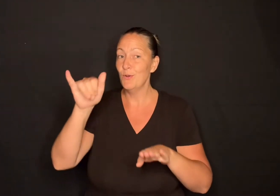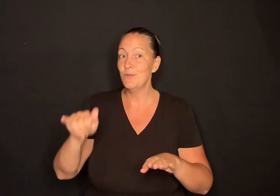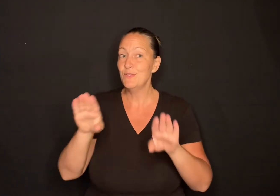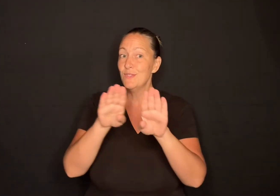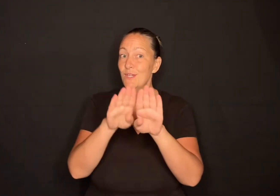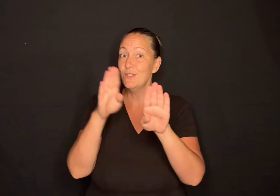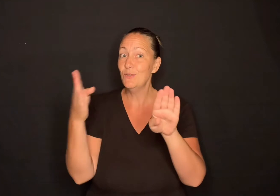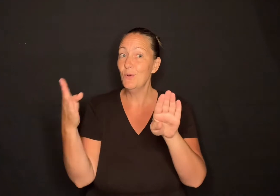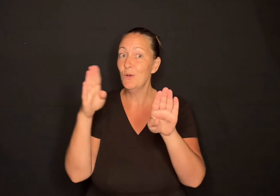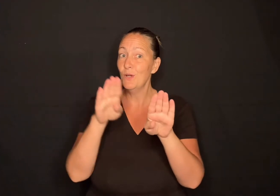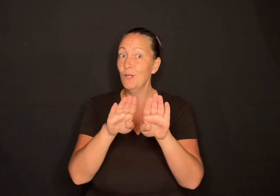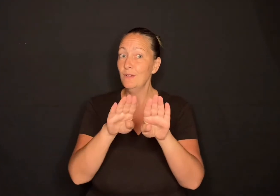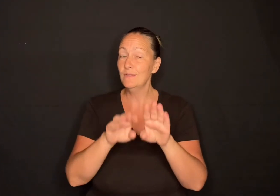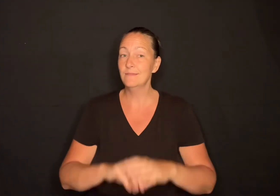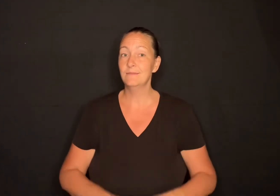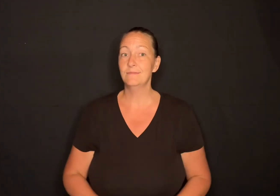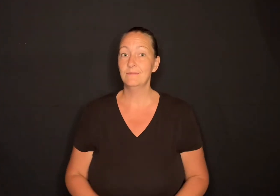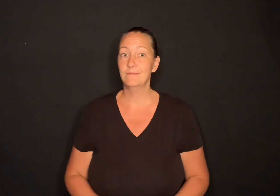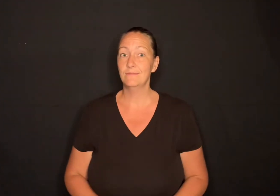Close the door.